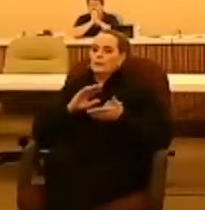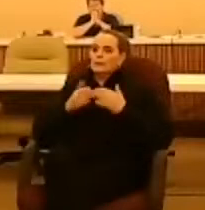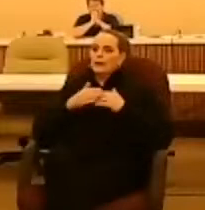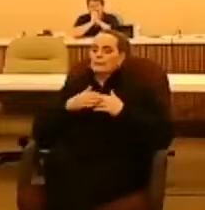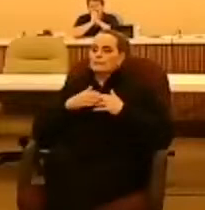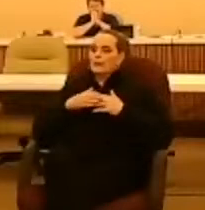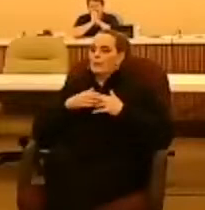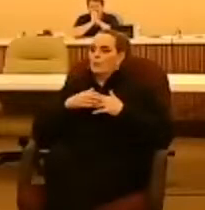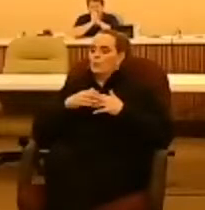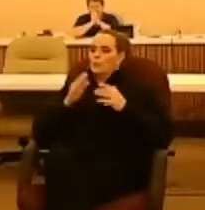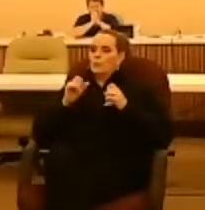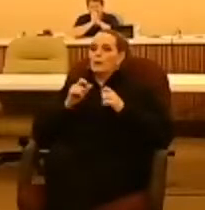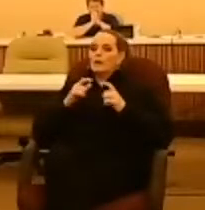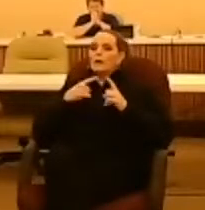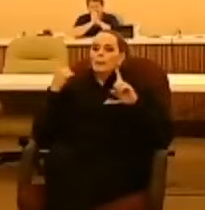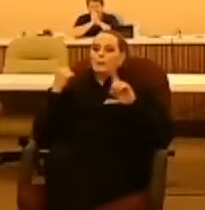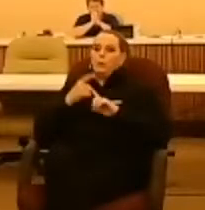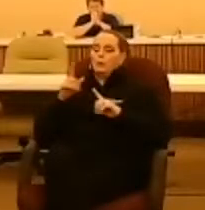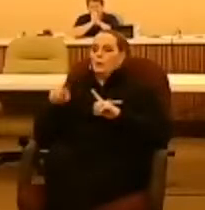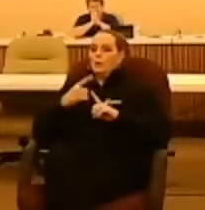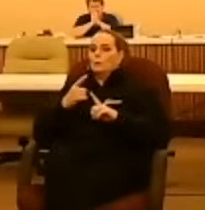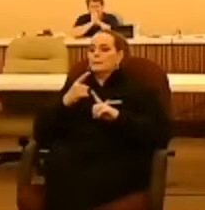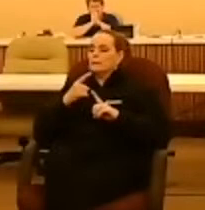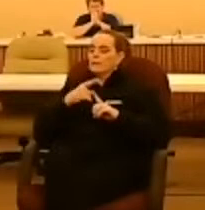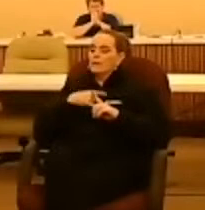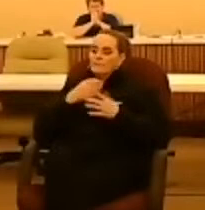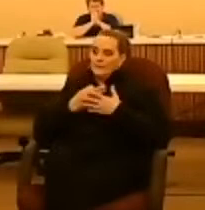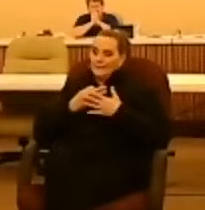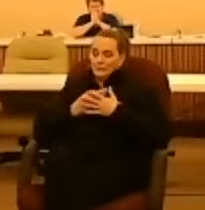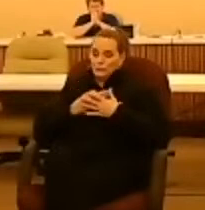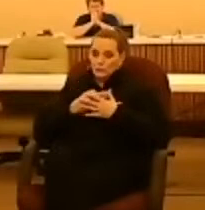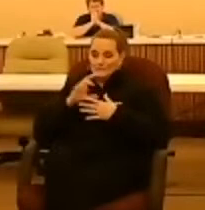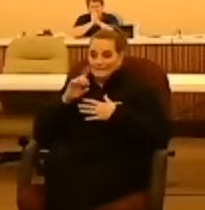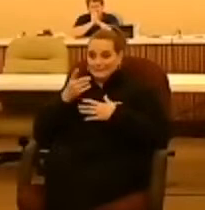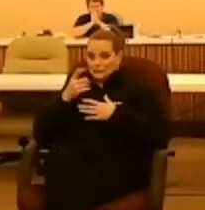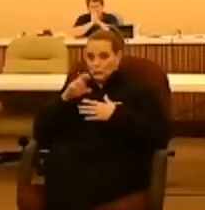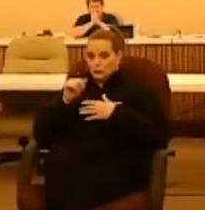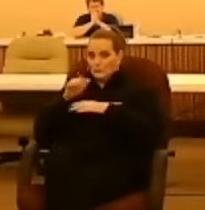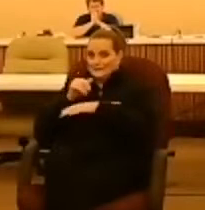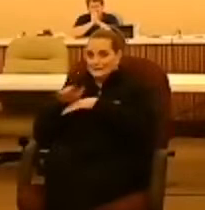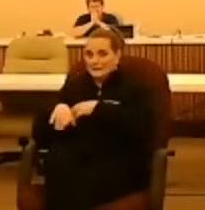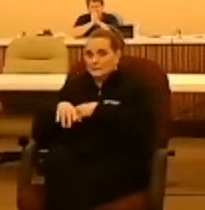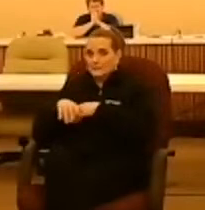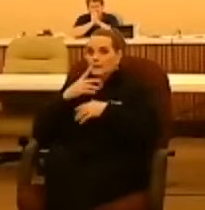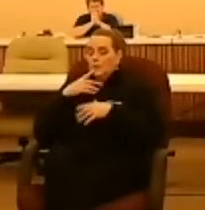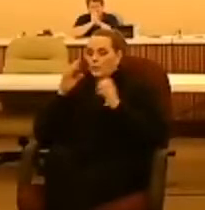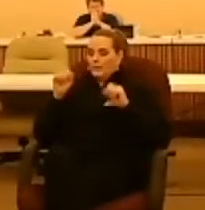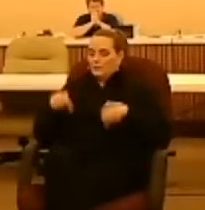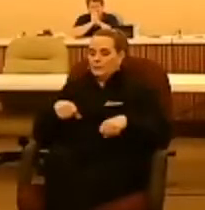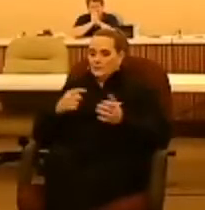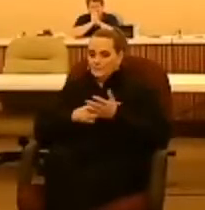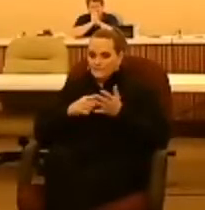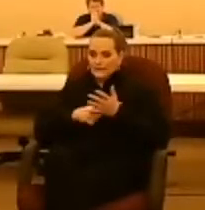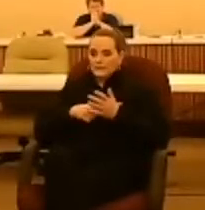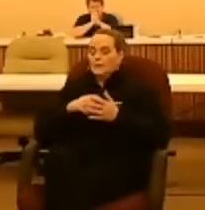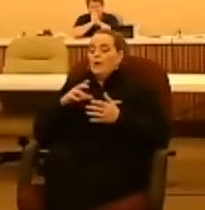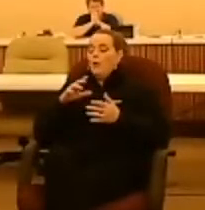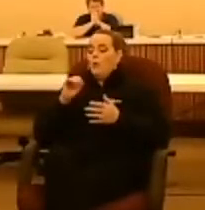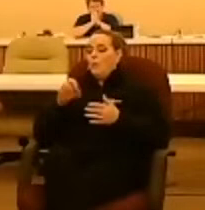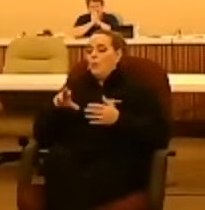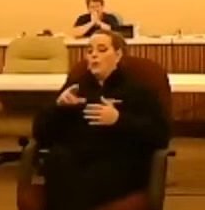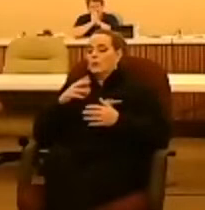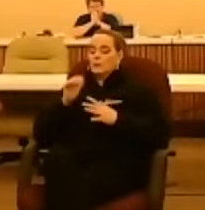that only the financial disclosure portion goes directly to the possibility of a fine. Otherwise, it would go to